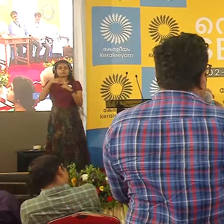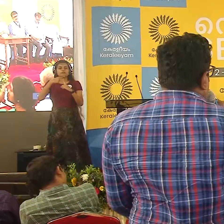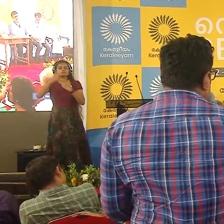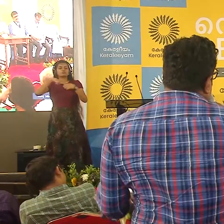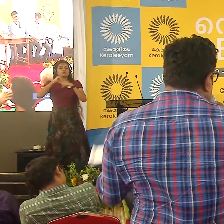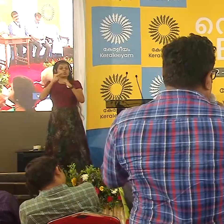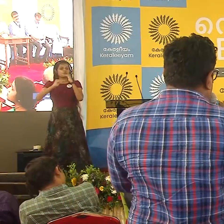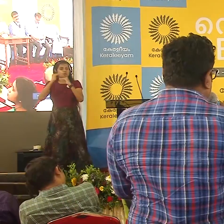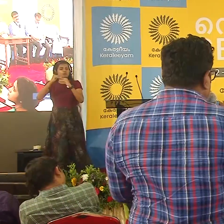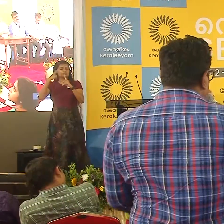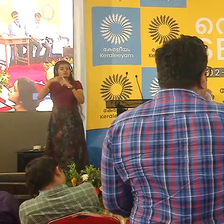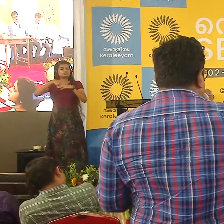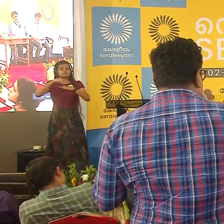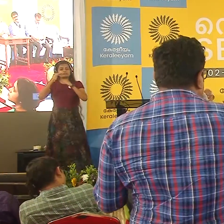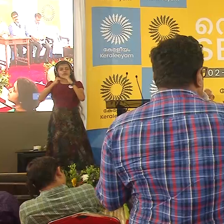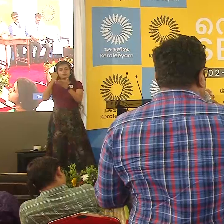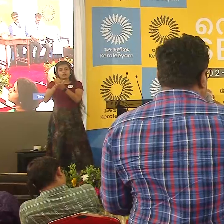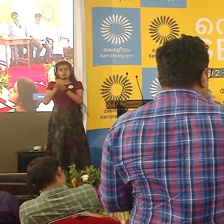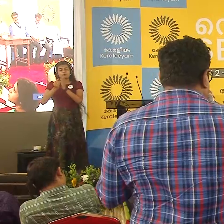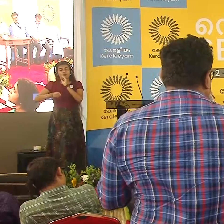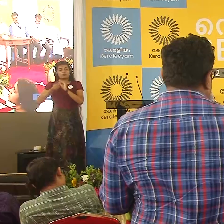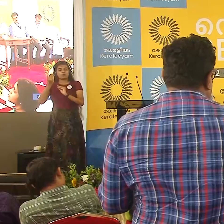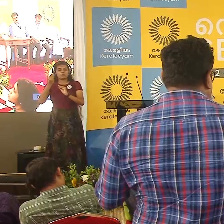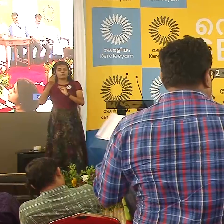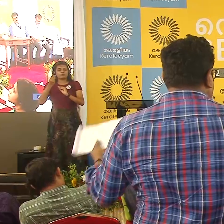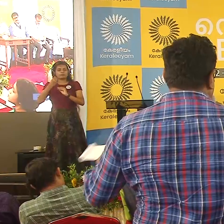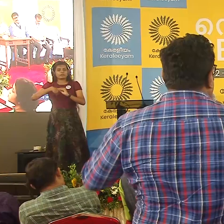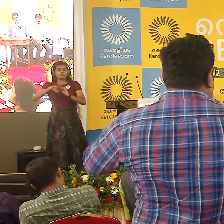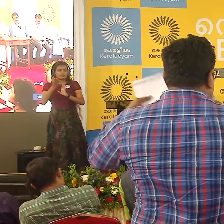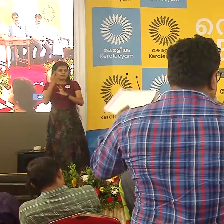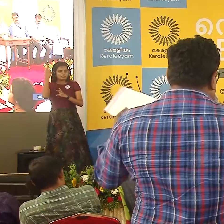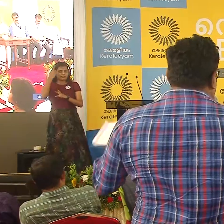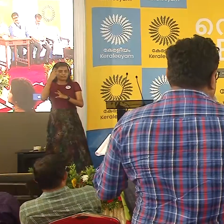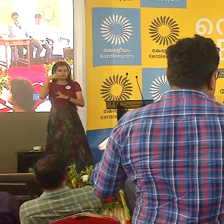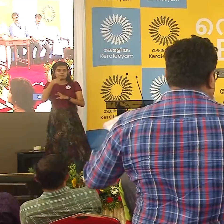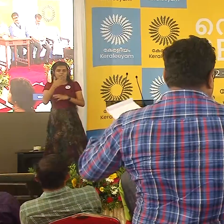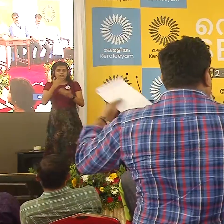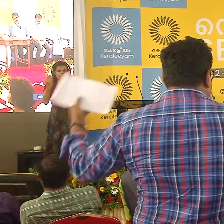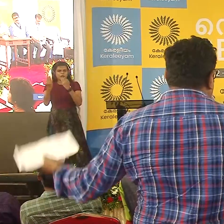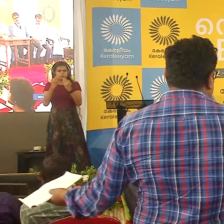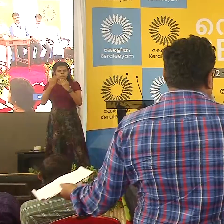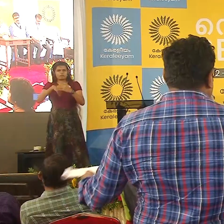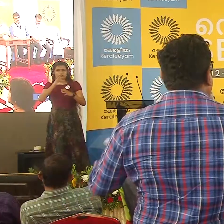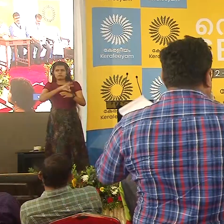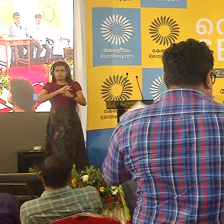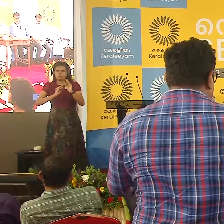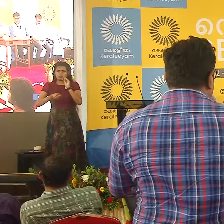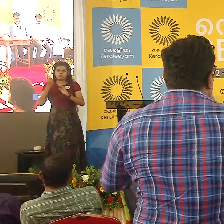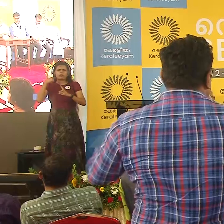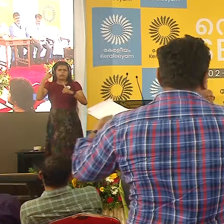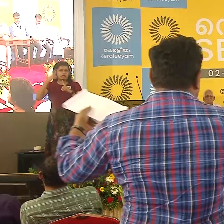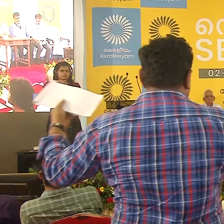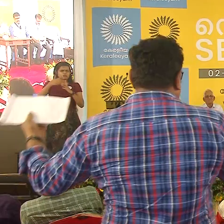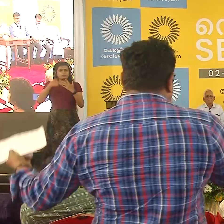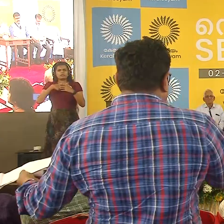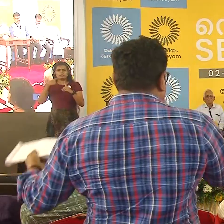growth and development. So trade is an important concept because we have a comparative advantage in many products like IP.